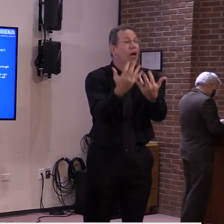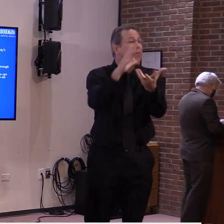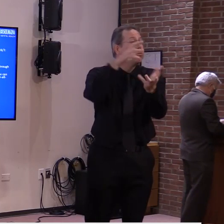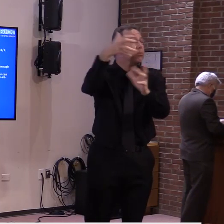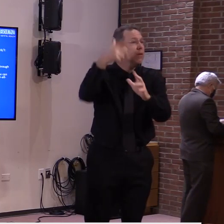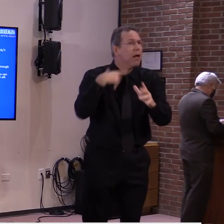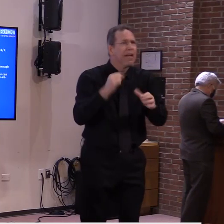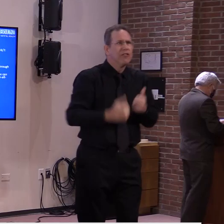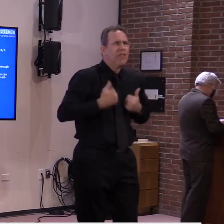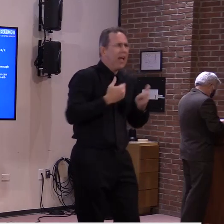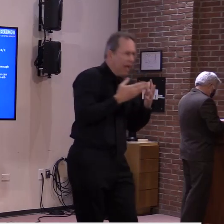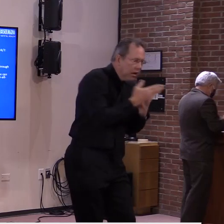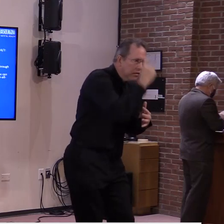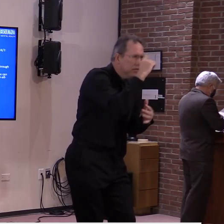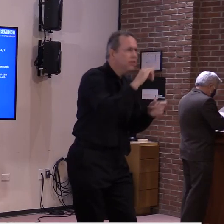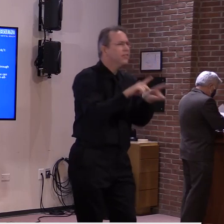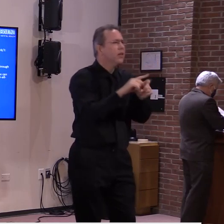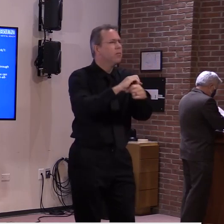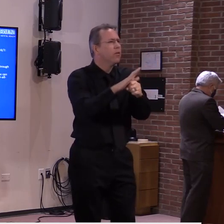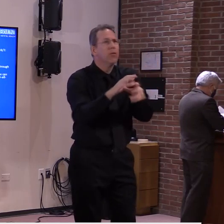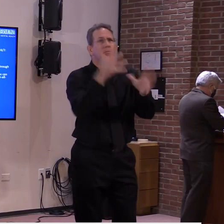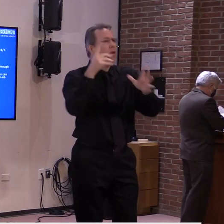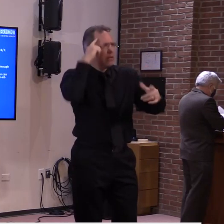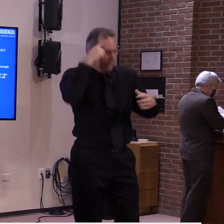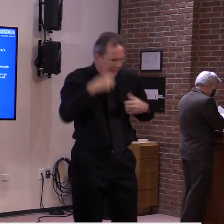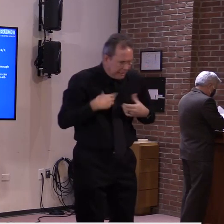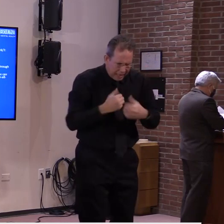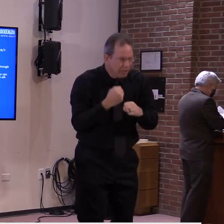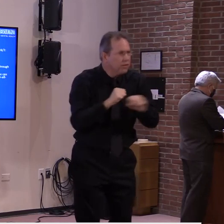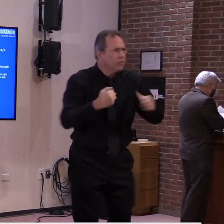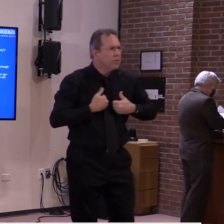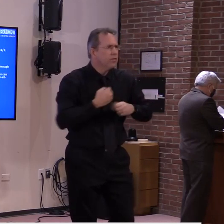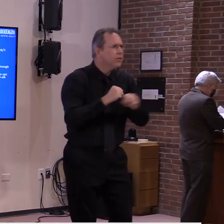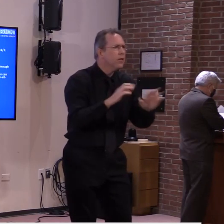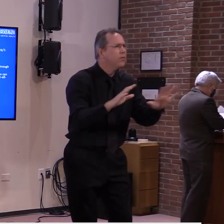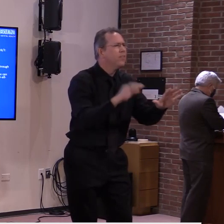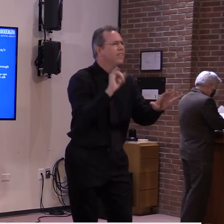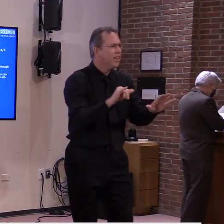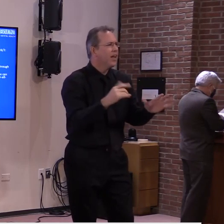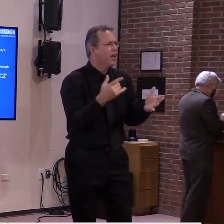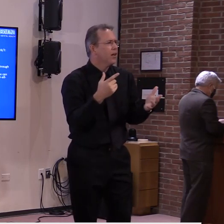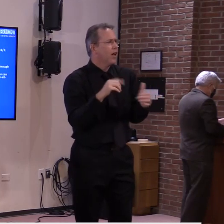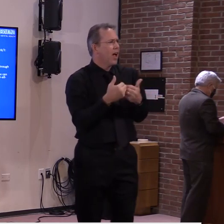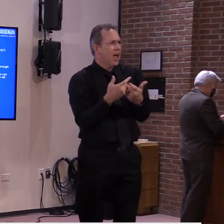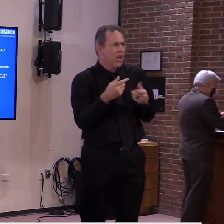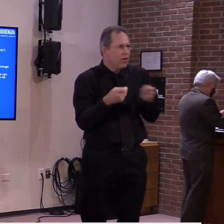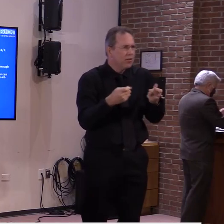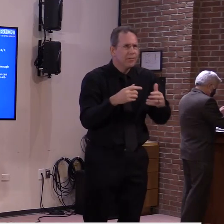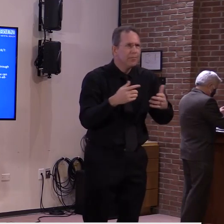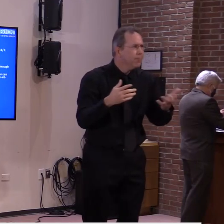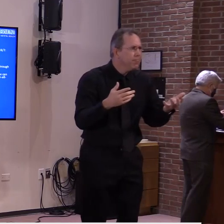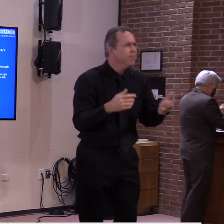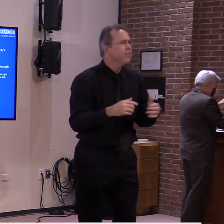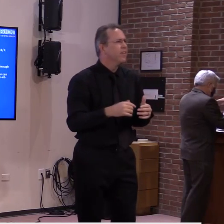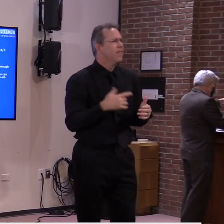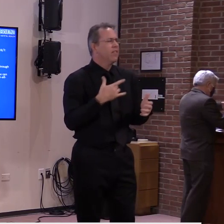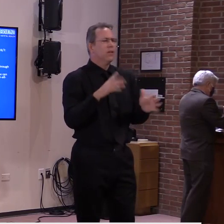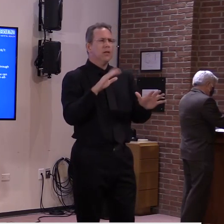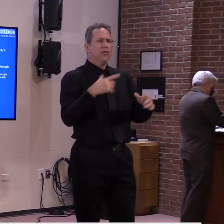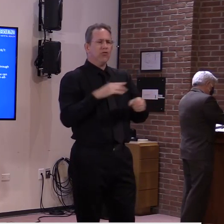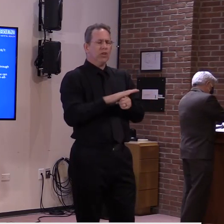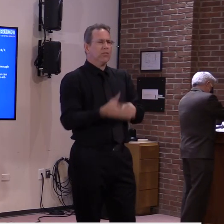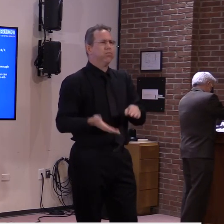our frontline workers, first responders, and older Vermonters. It is also important to remember that mental health issues